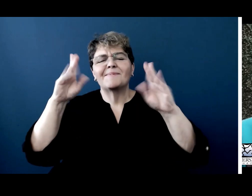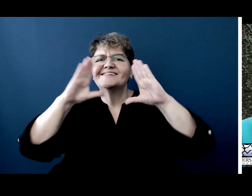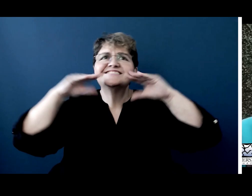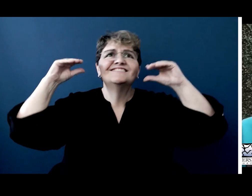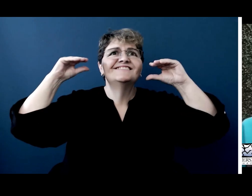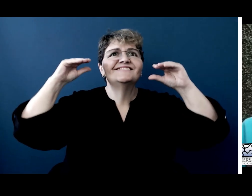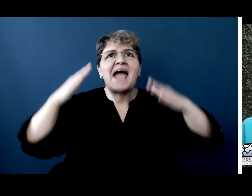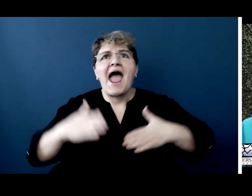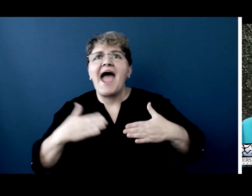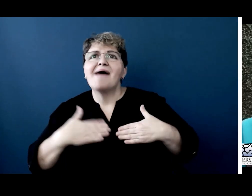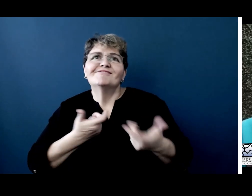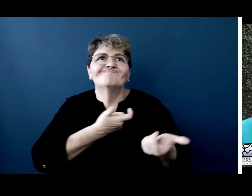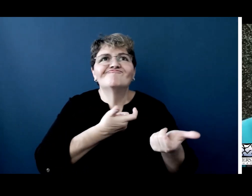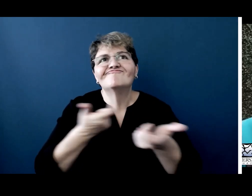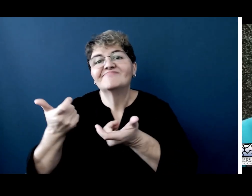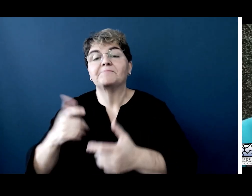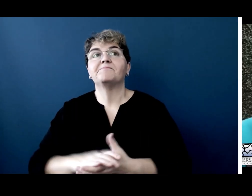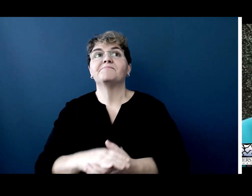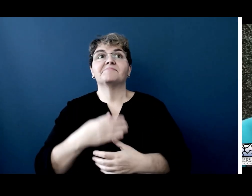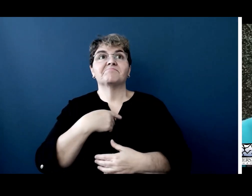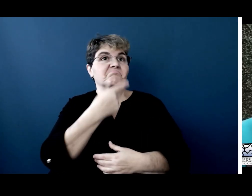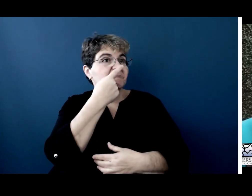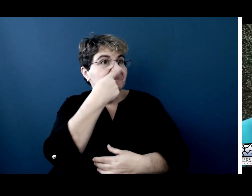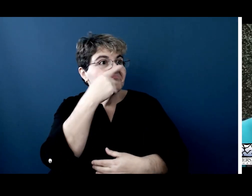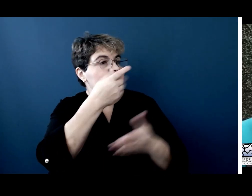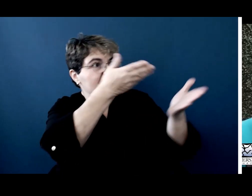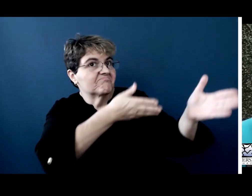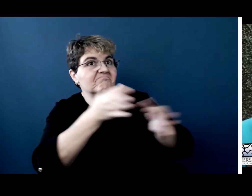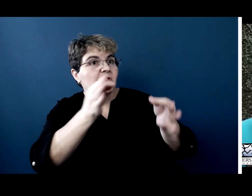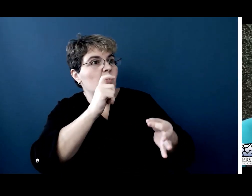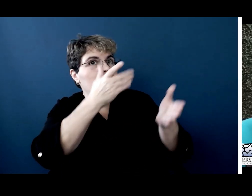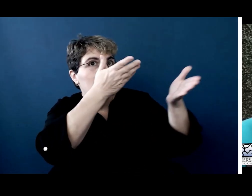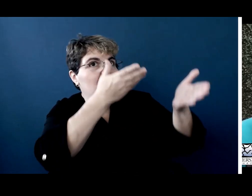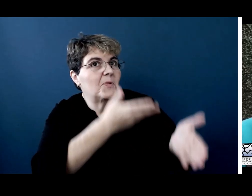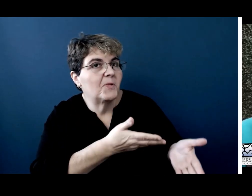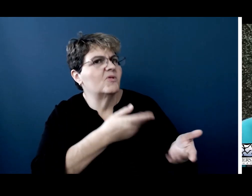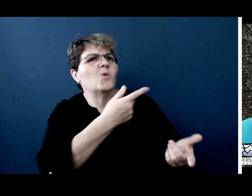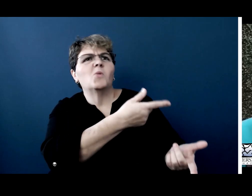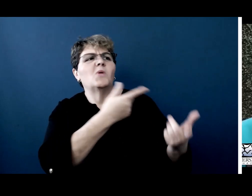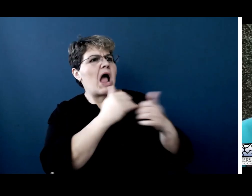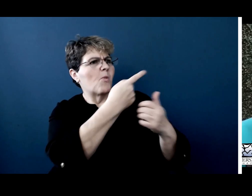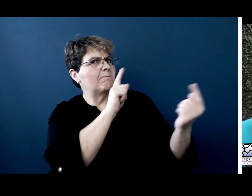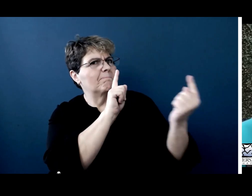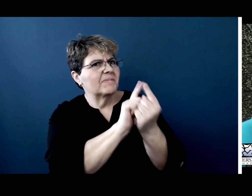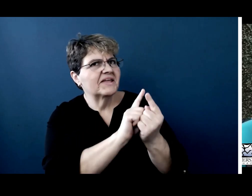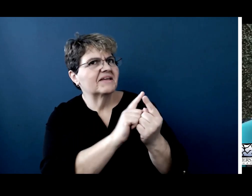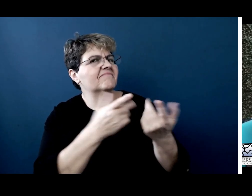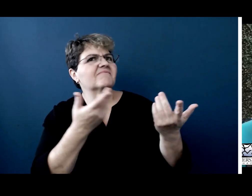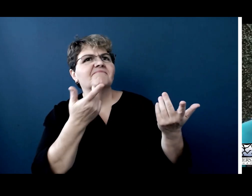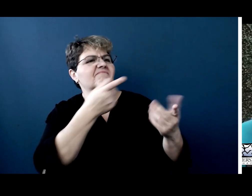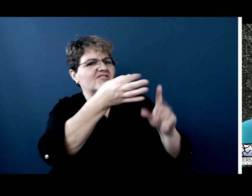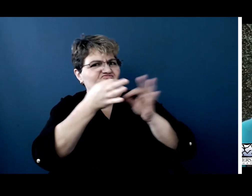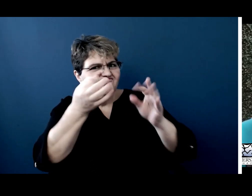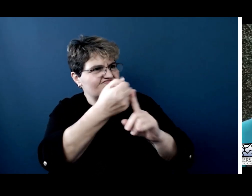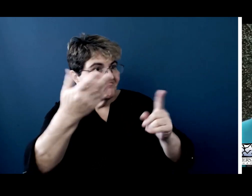Vinny, tell us a little bit about who you are, what you do, how we know each other, I guess, because we've gotten to know each